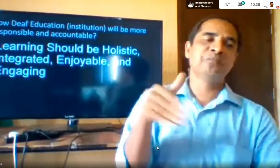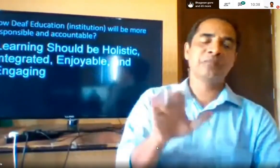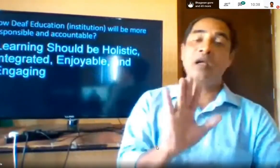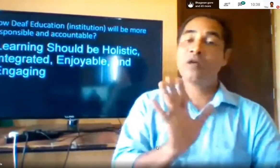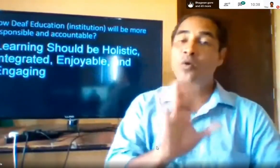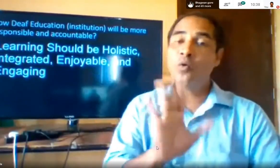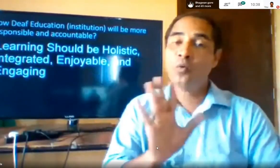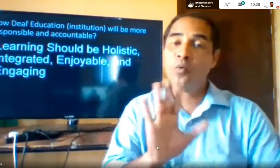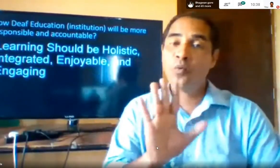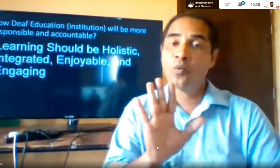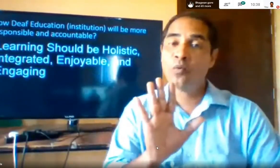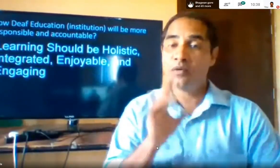inclusiveness.